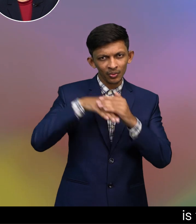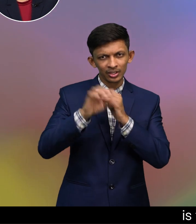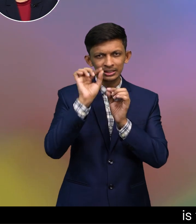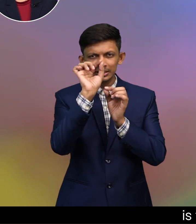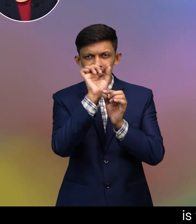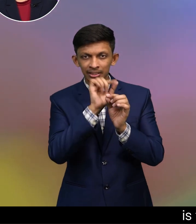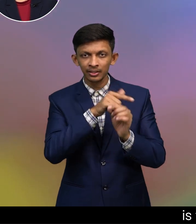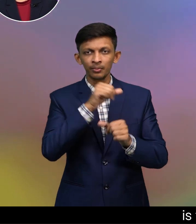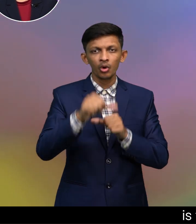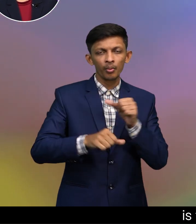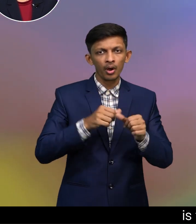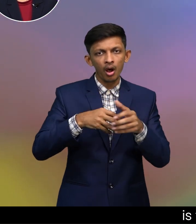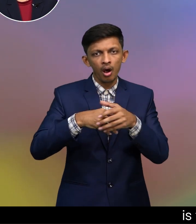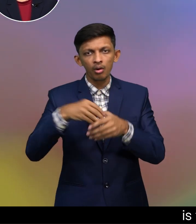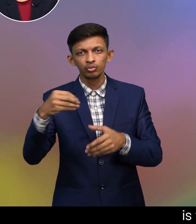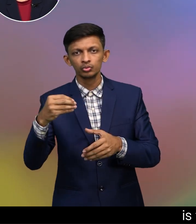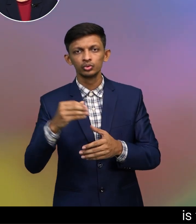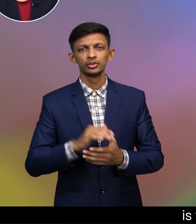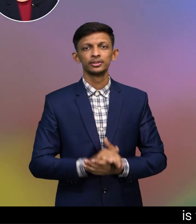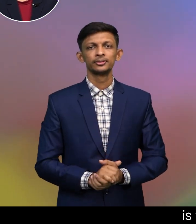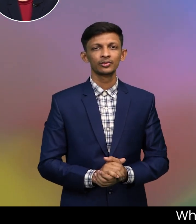of a hormone called